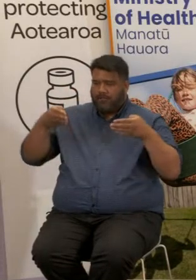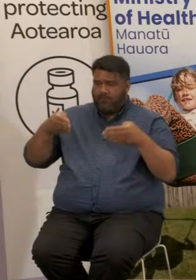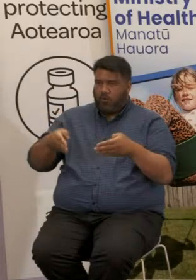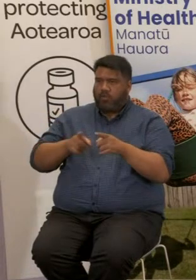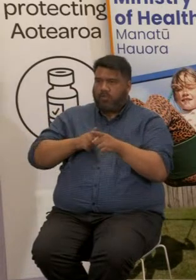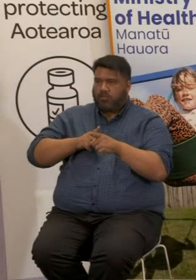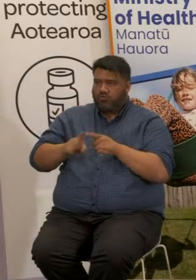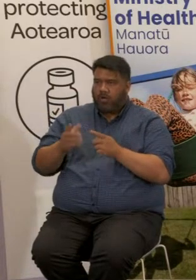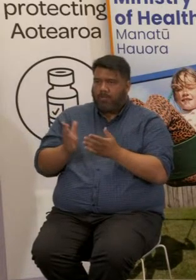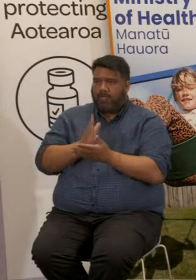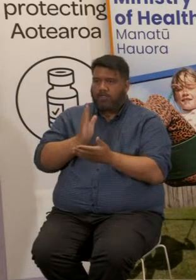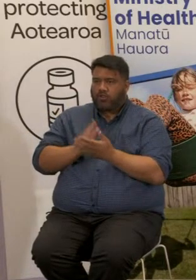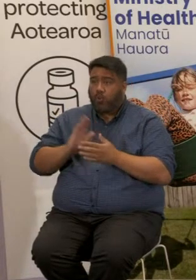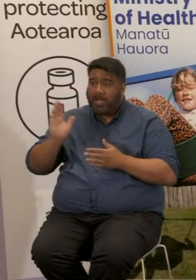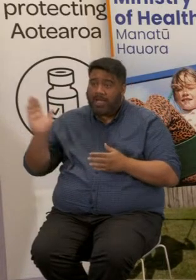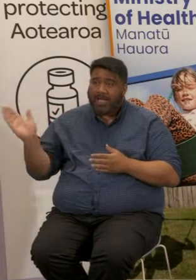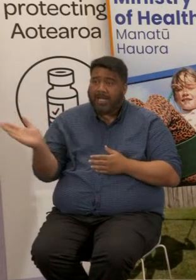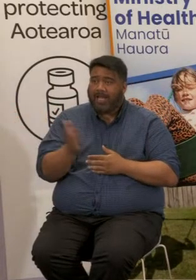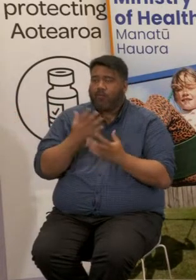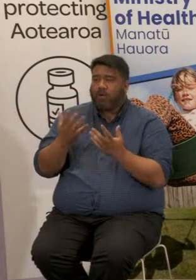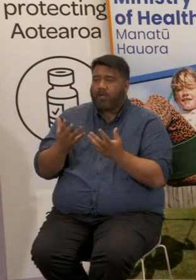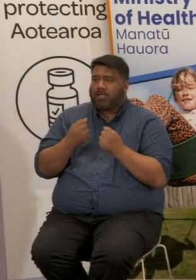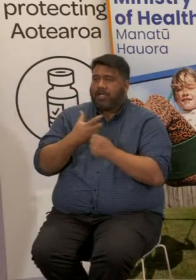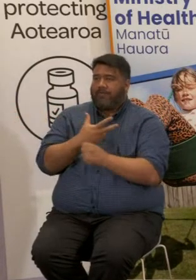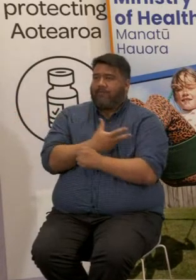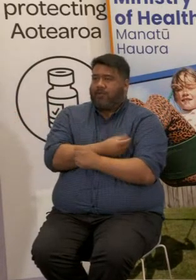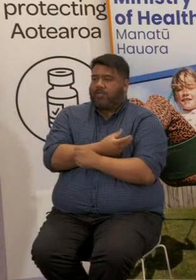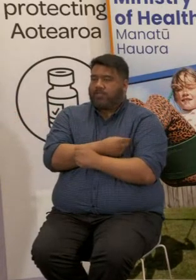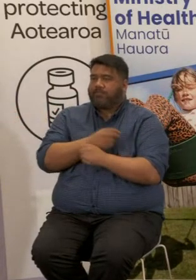can. Now, the outcomes from COVID